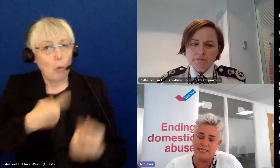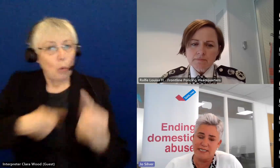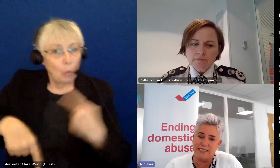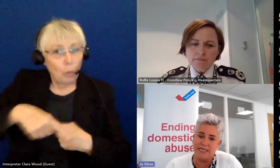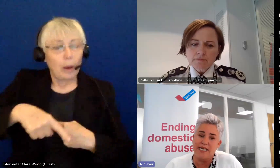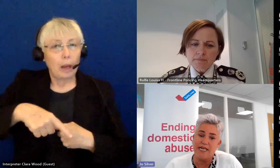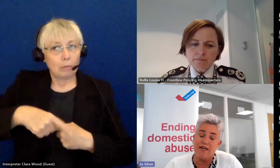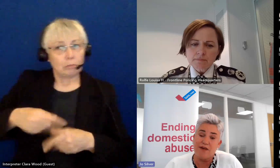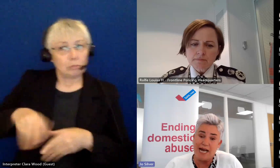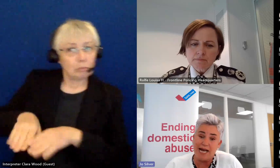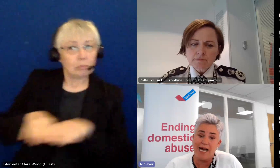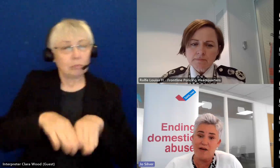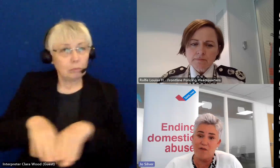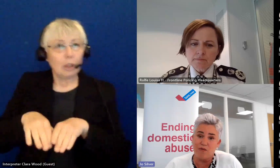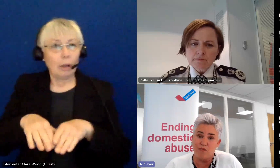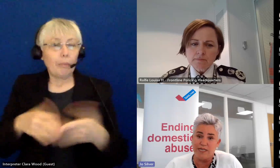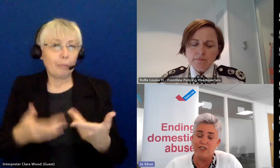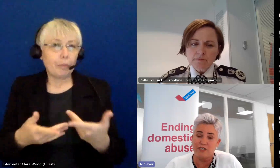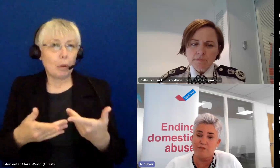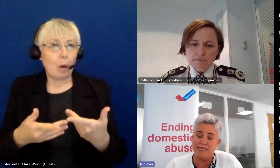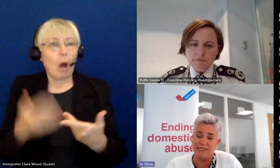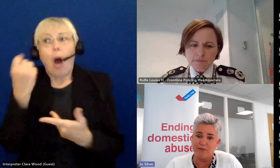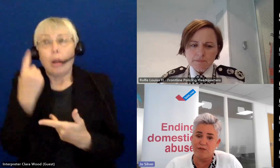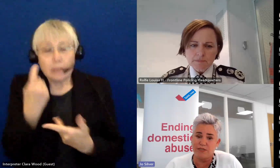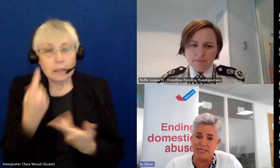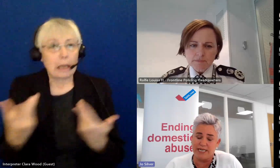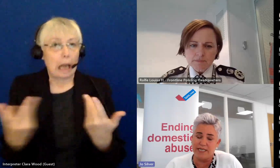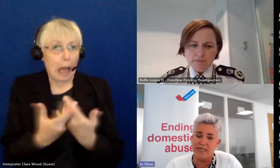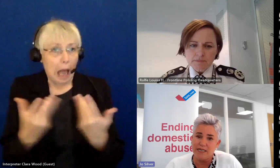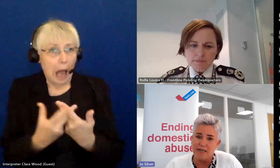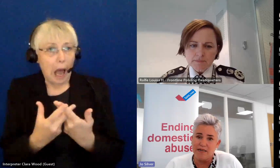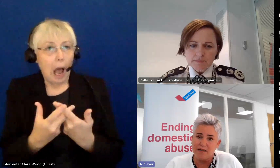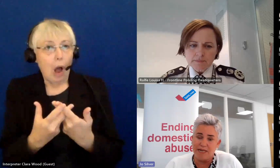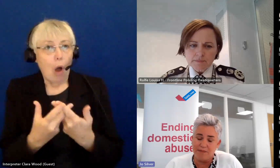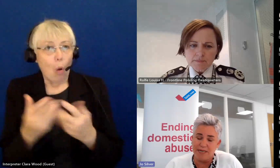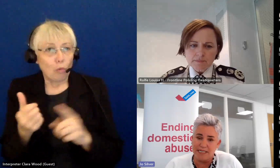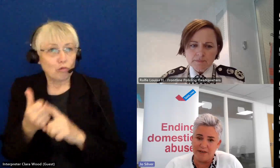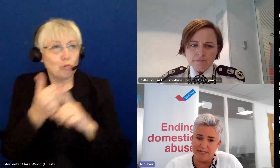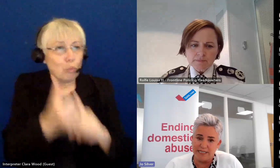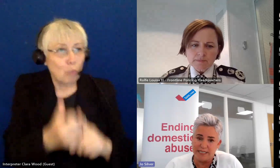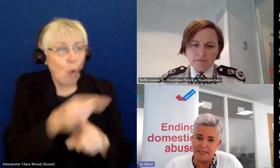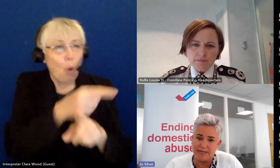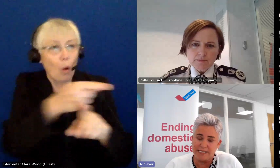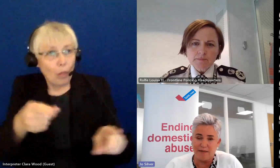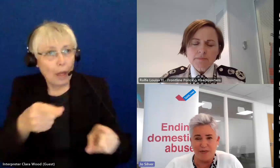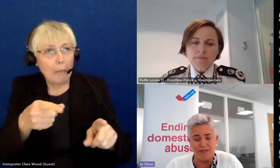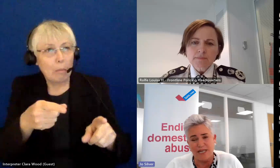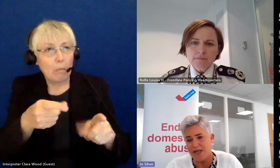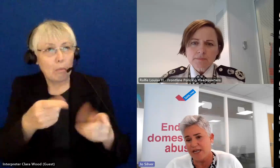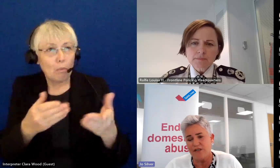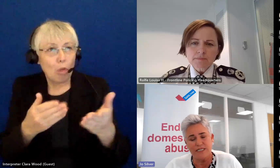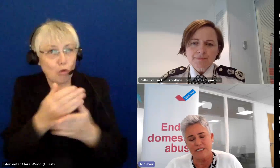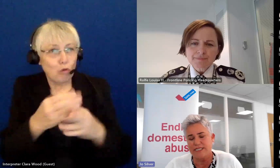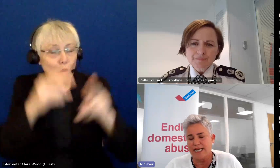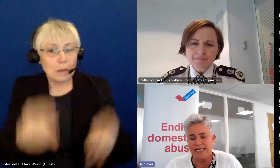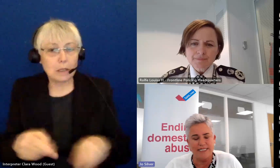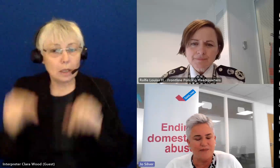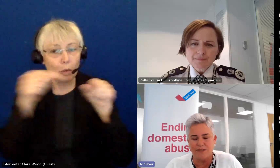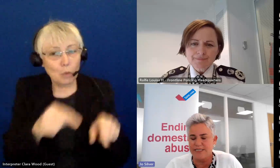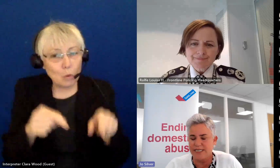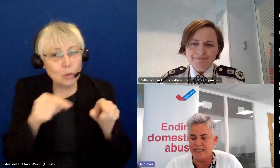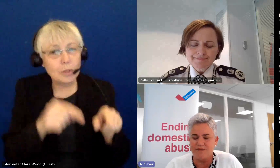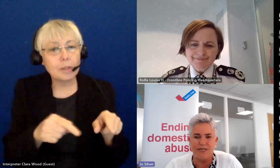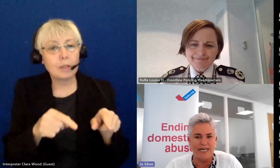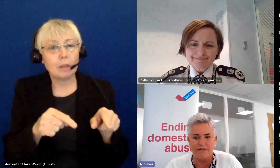shared understanding of how we should be supporting people experiencing domestic abuse. And that looks